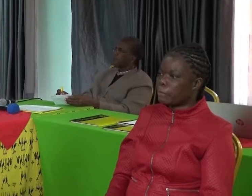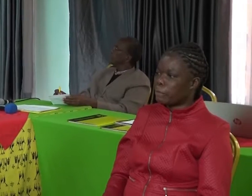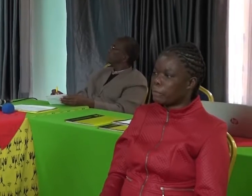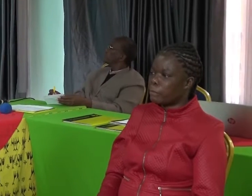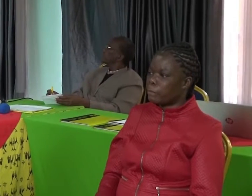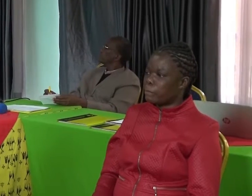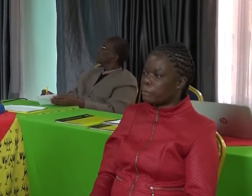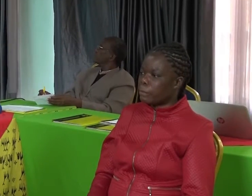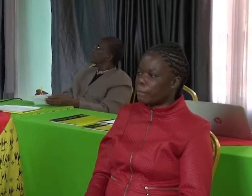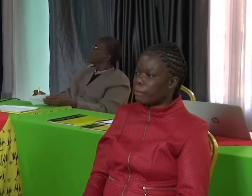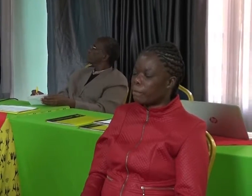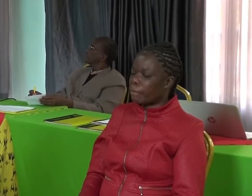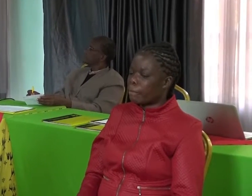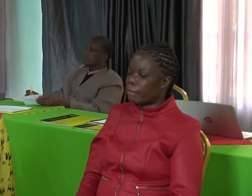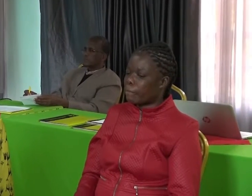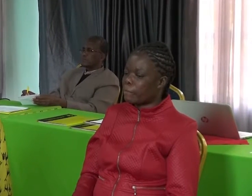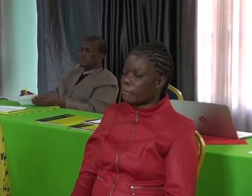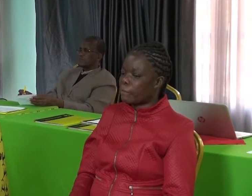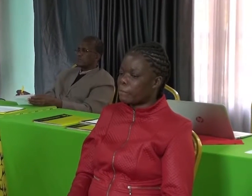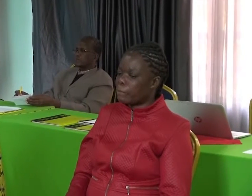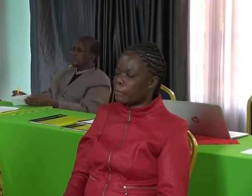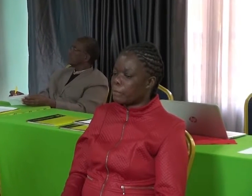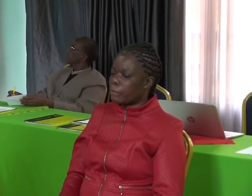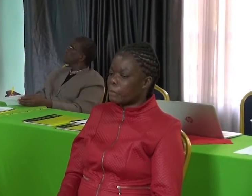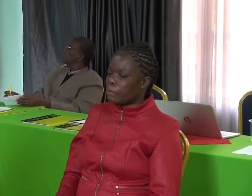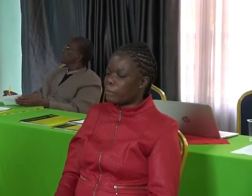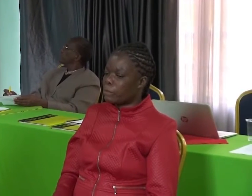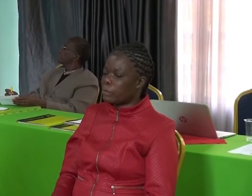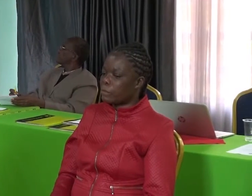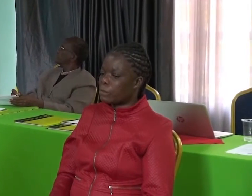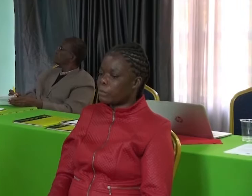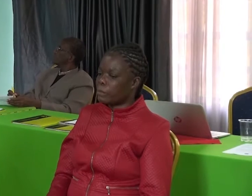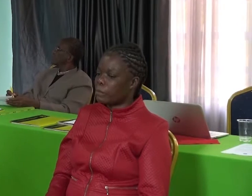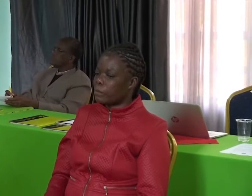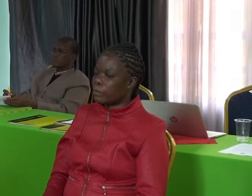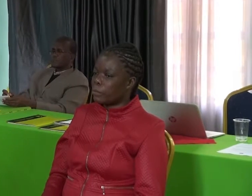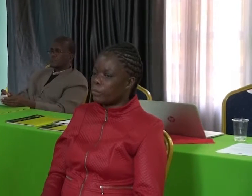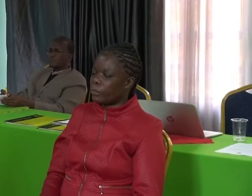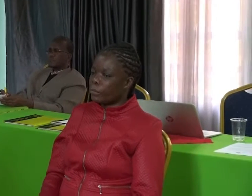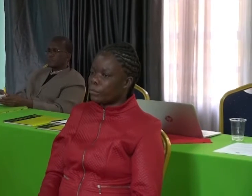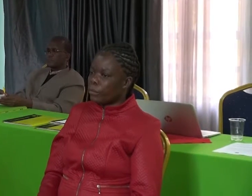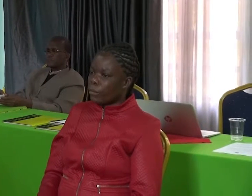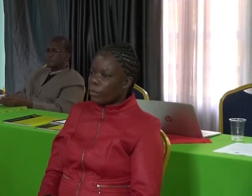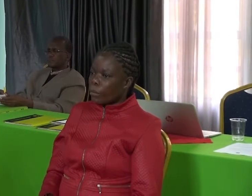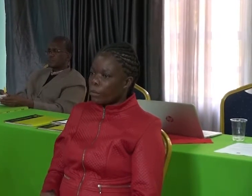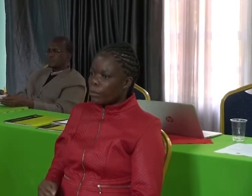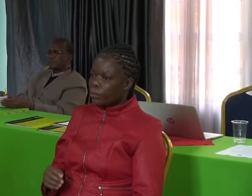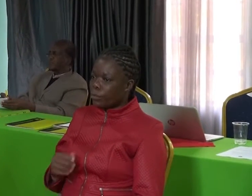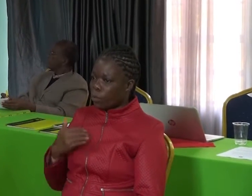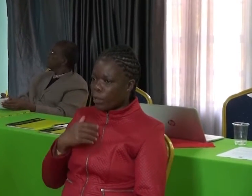Yes, it is TPAD. It is a structure. It must be there. So we shall allow them do